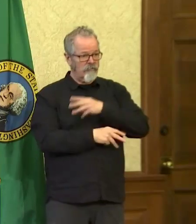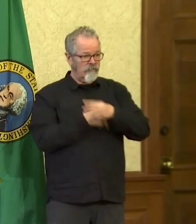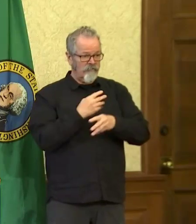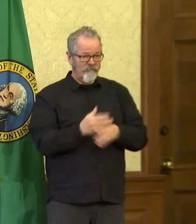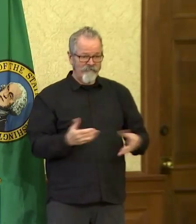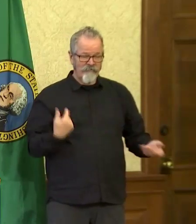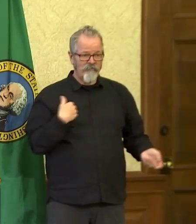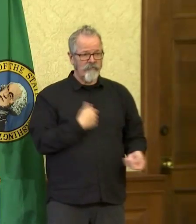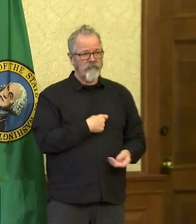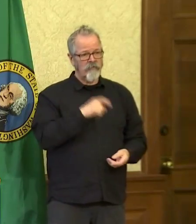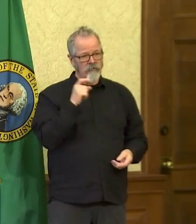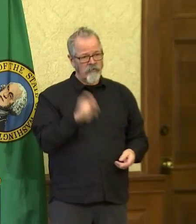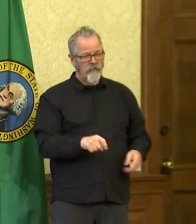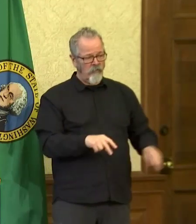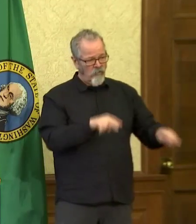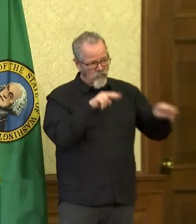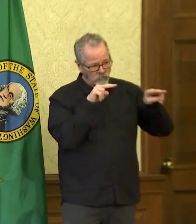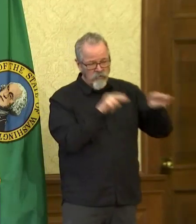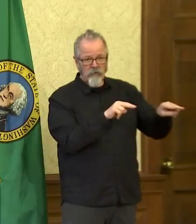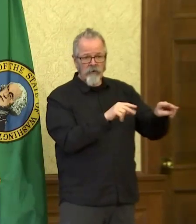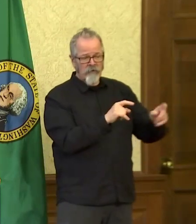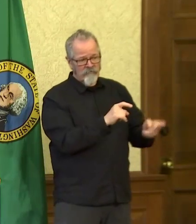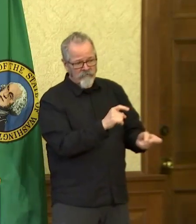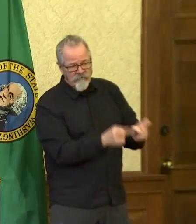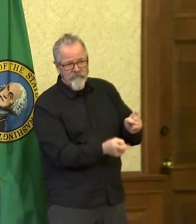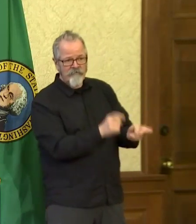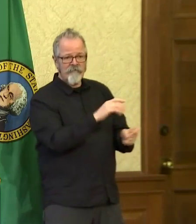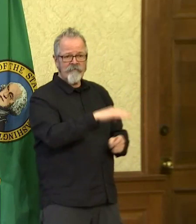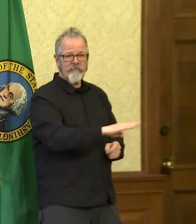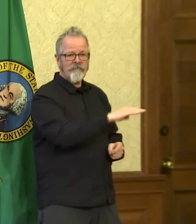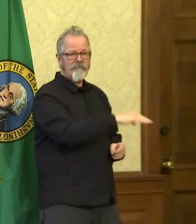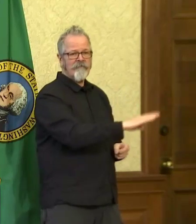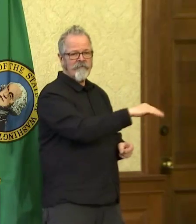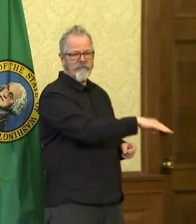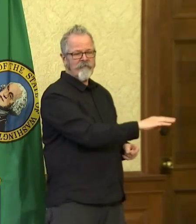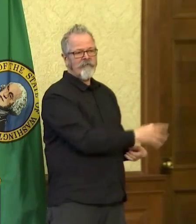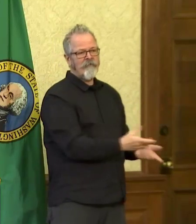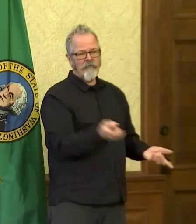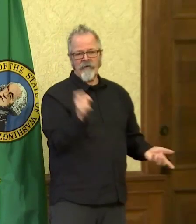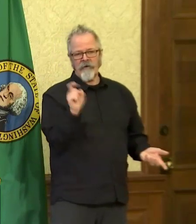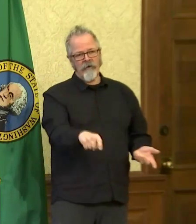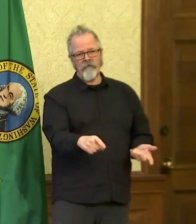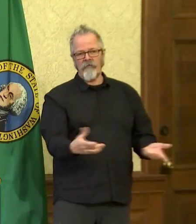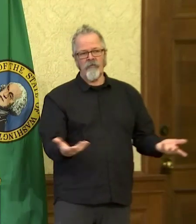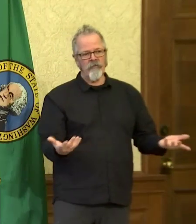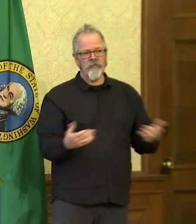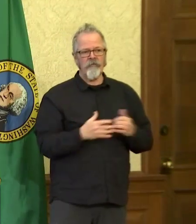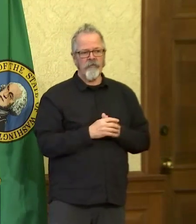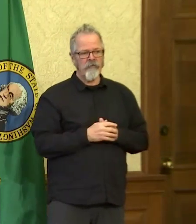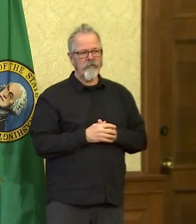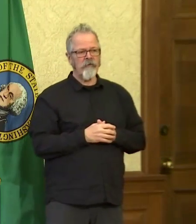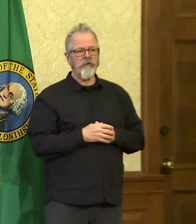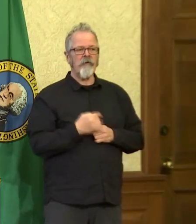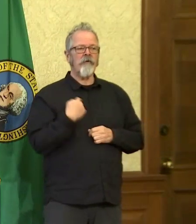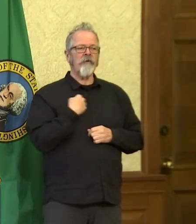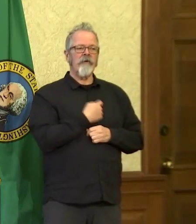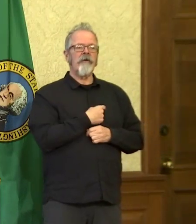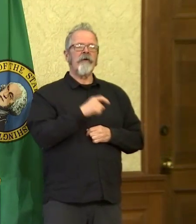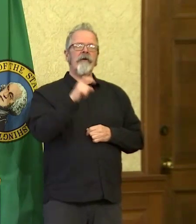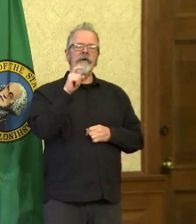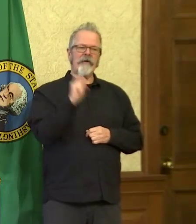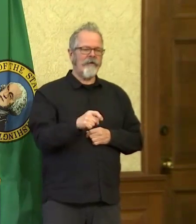to that as a possibility, and we have to be willing to change as the data and the virus load